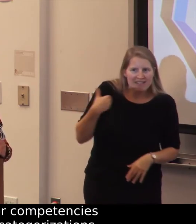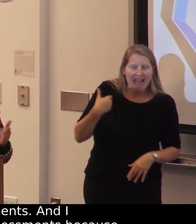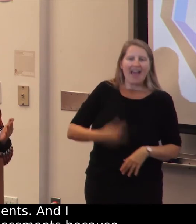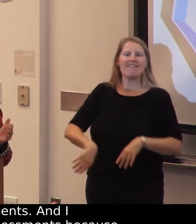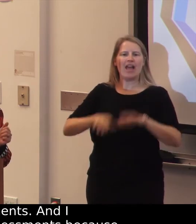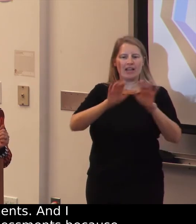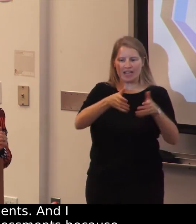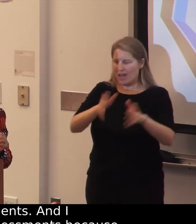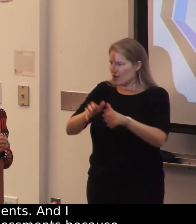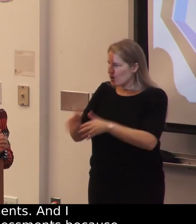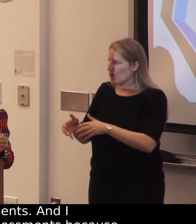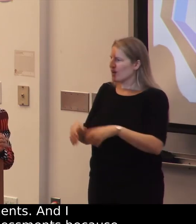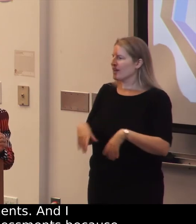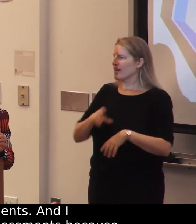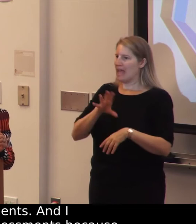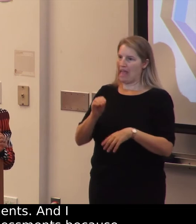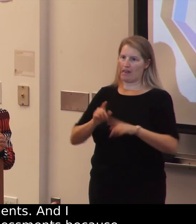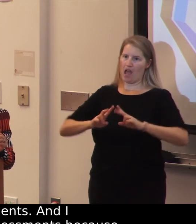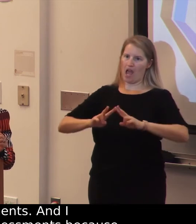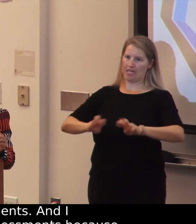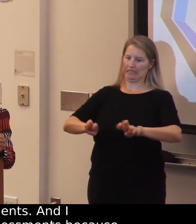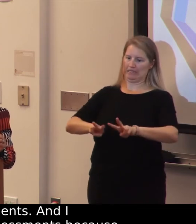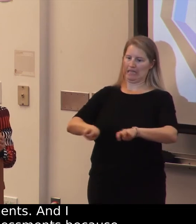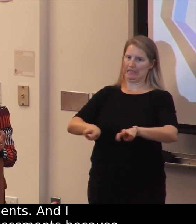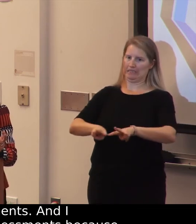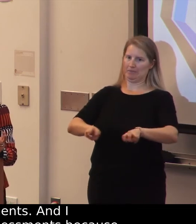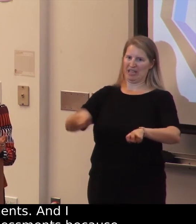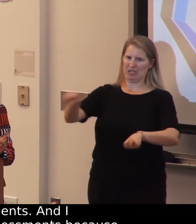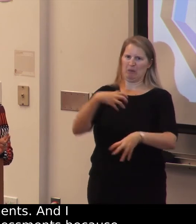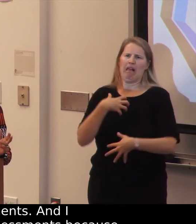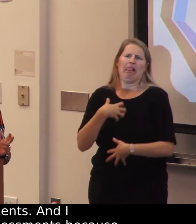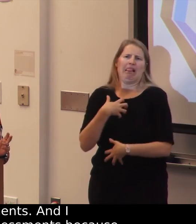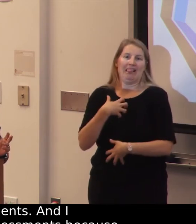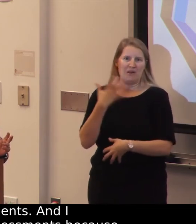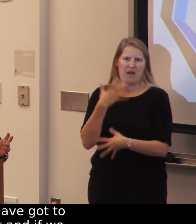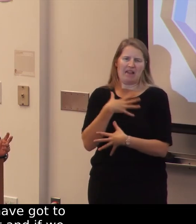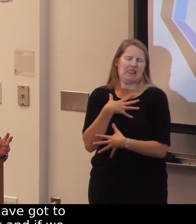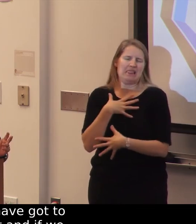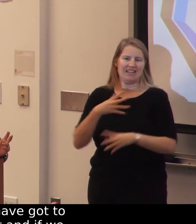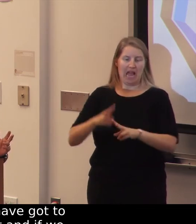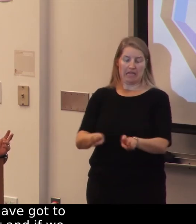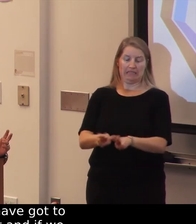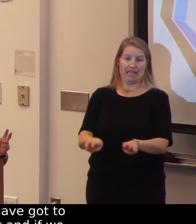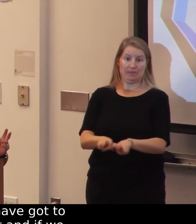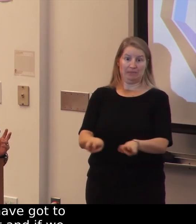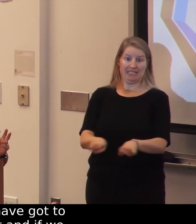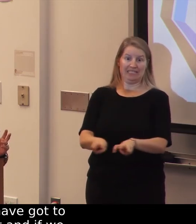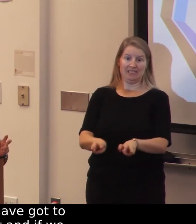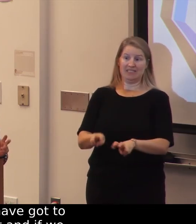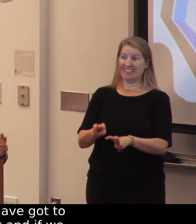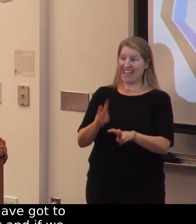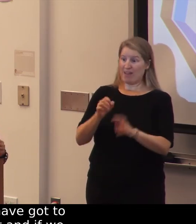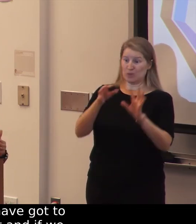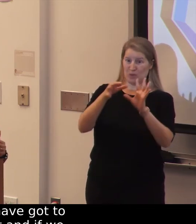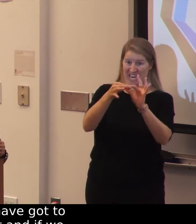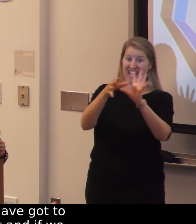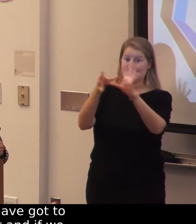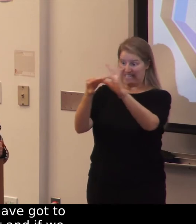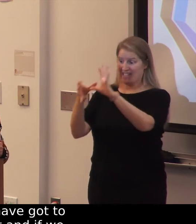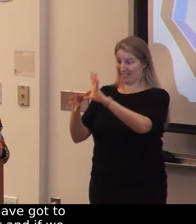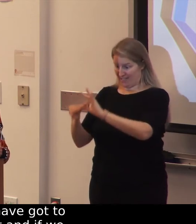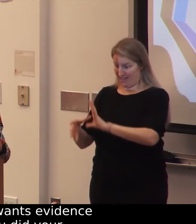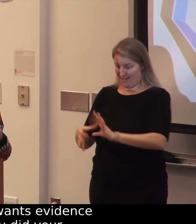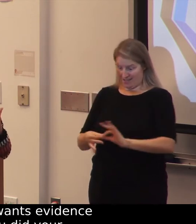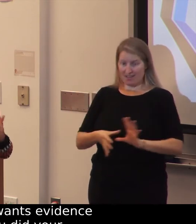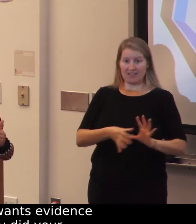categorizations and dreaded assessments, right? And I say dreaded assessments because all of those things have got to connect. And if we have